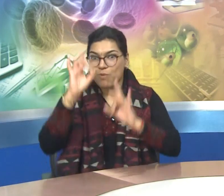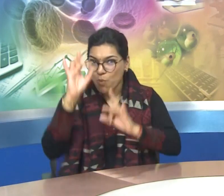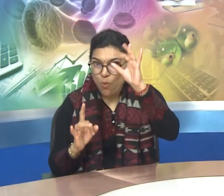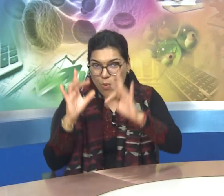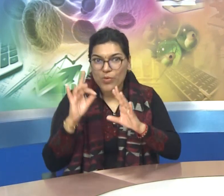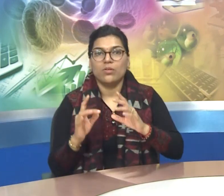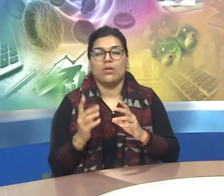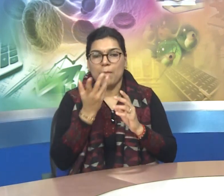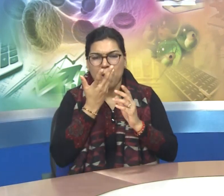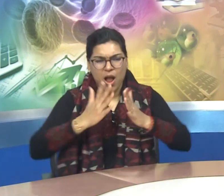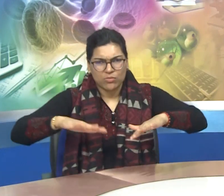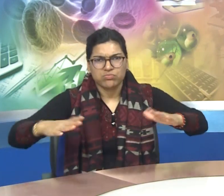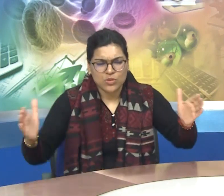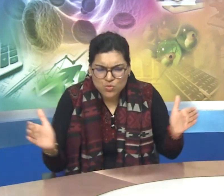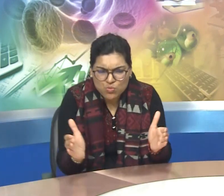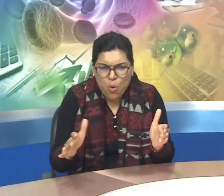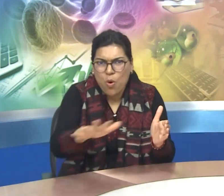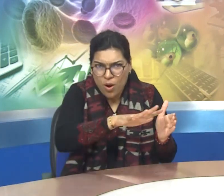So we can easily get all these information